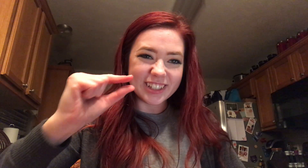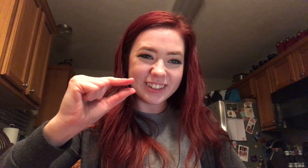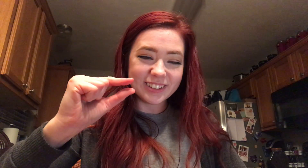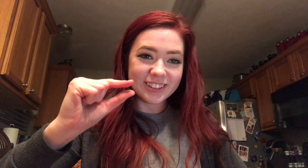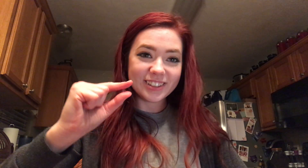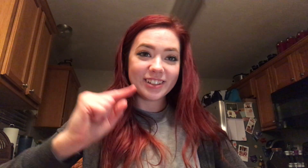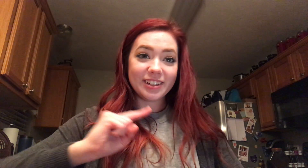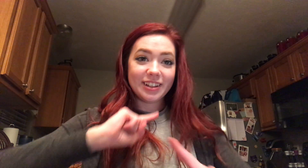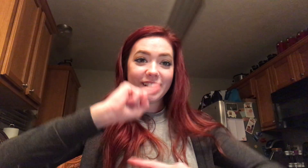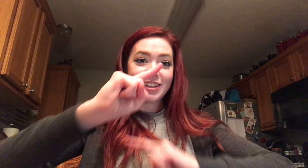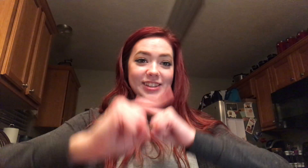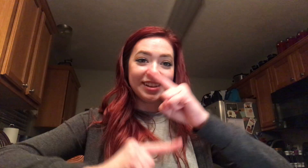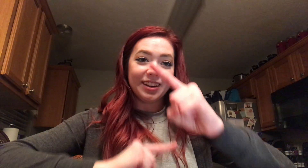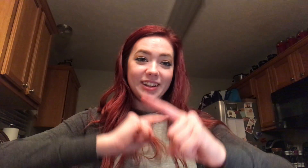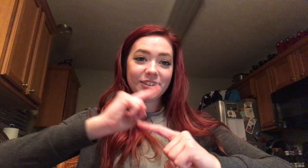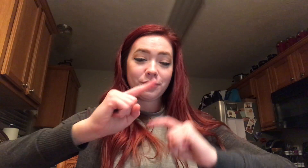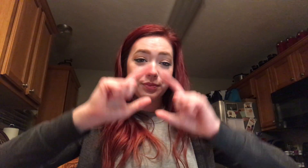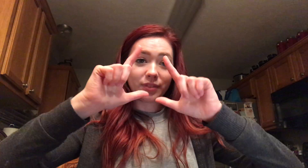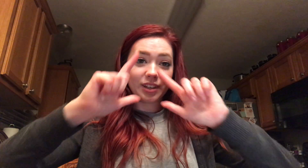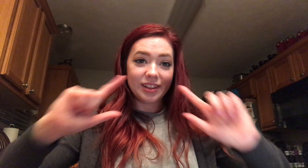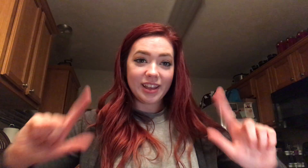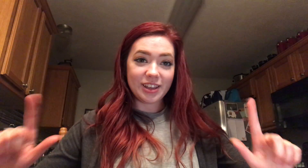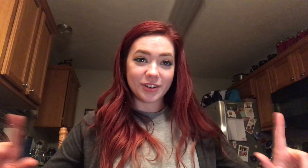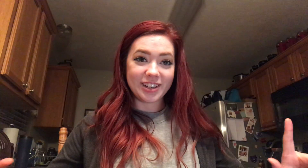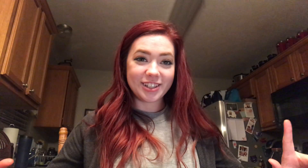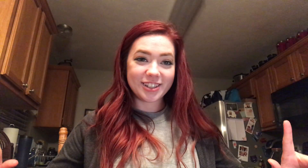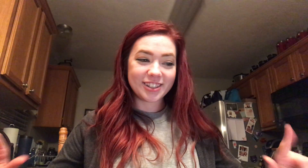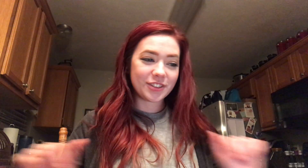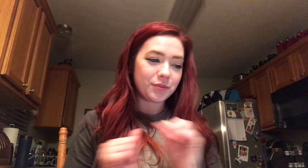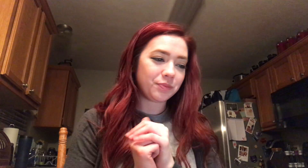little. Sign language.